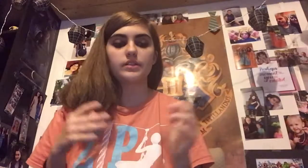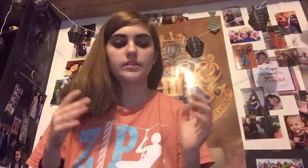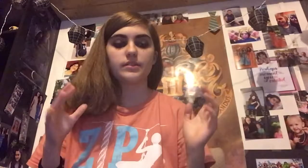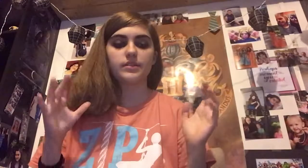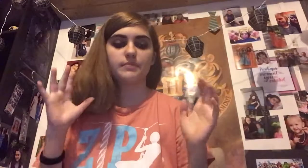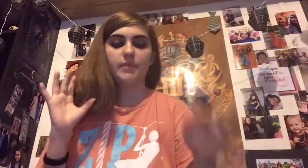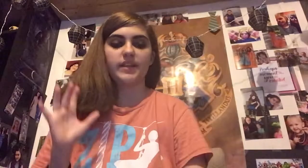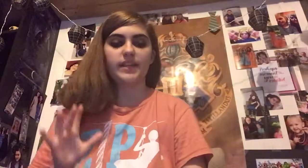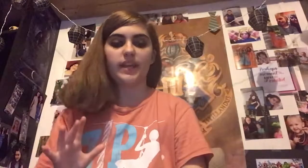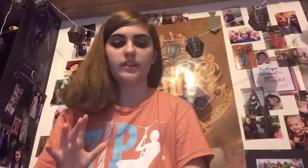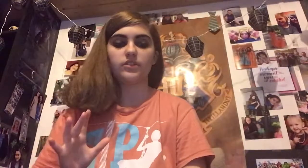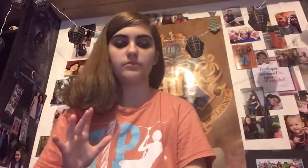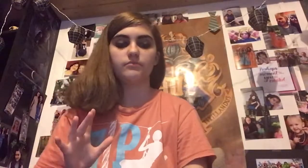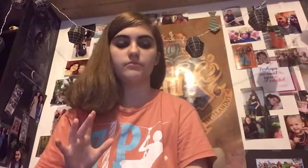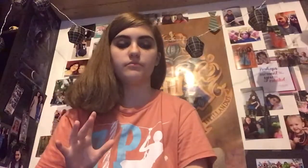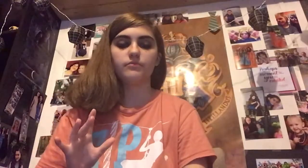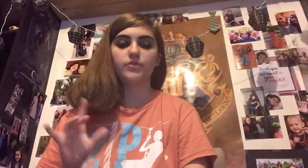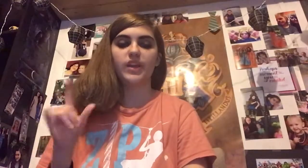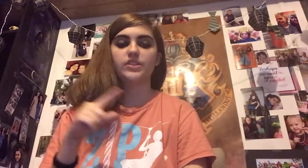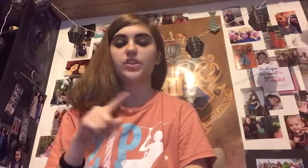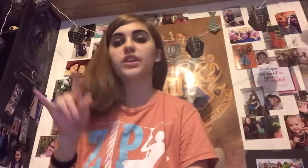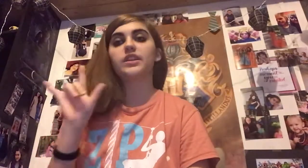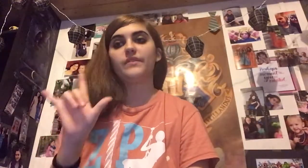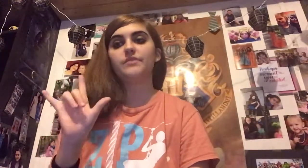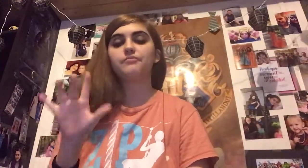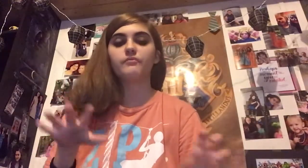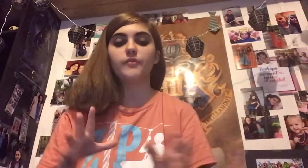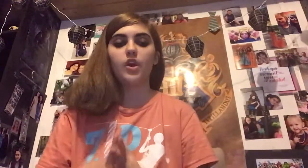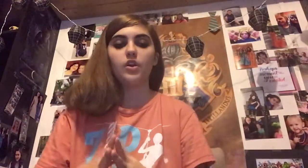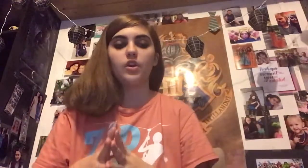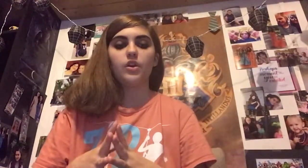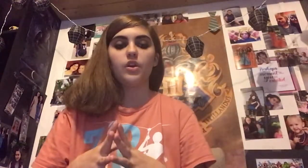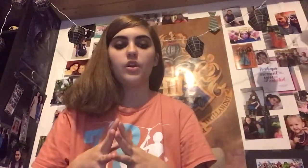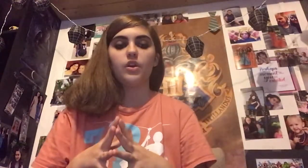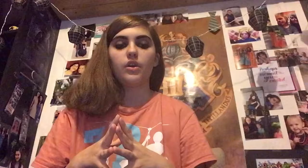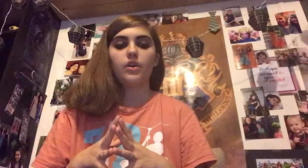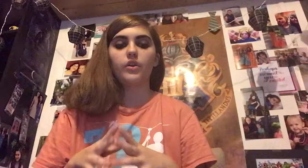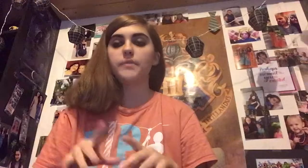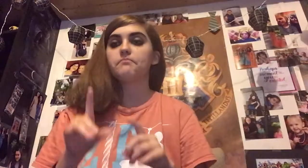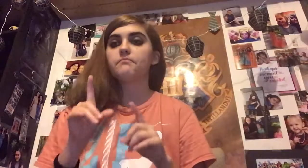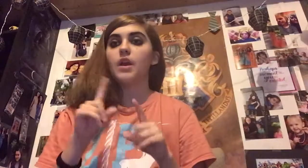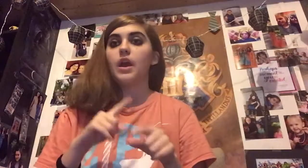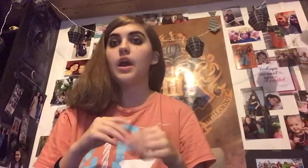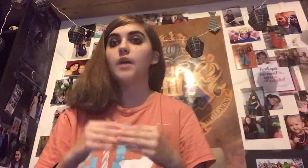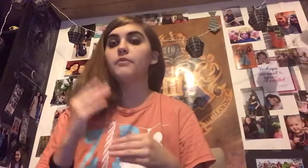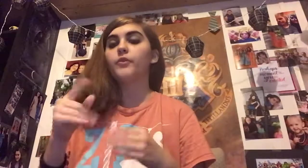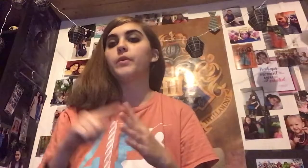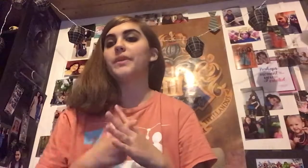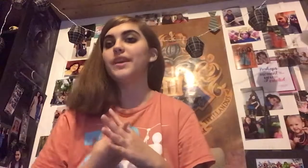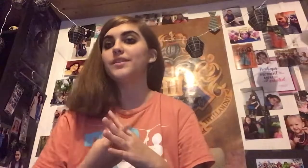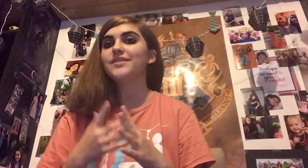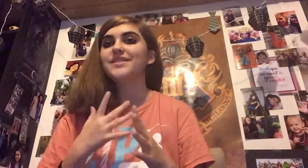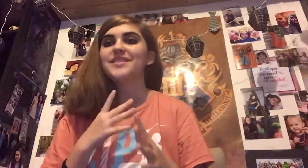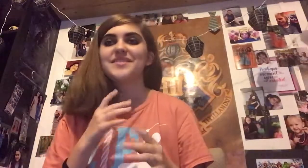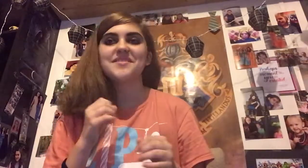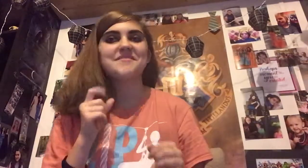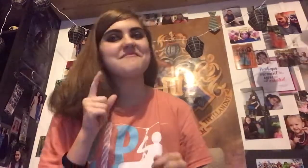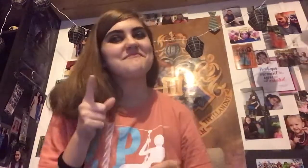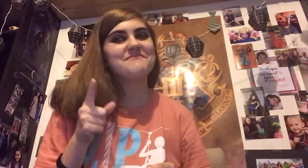It's spectacular. You guys are going to love it. Okay, before we begin,